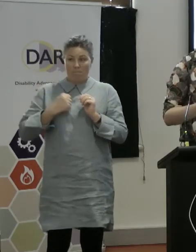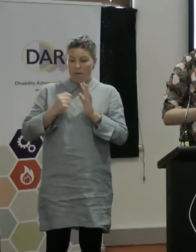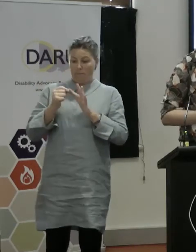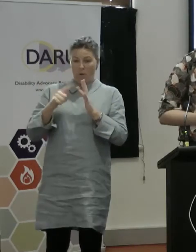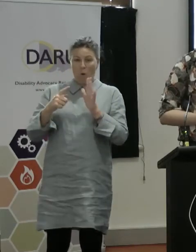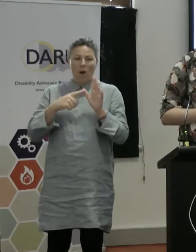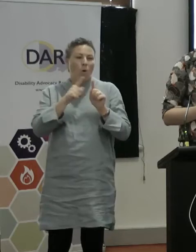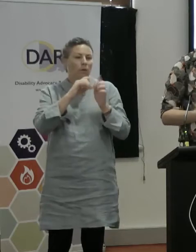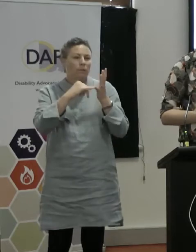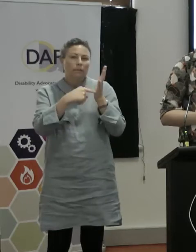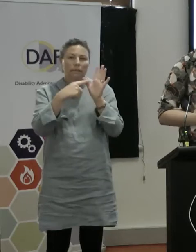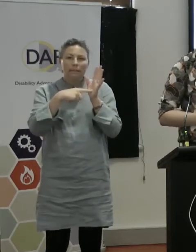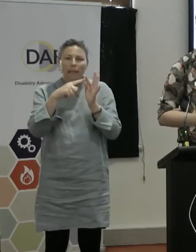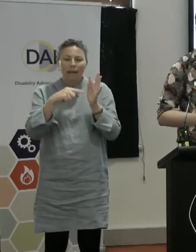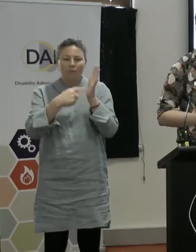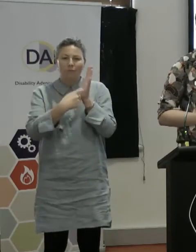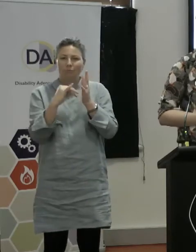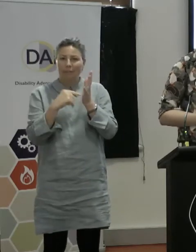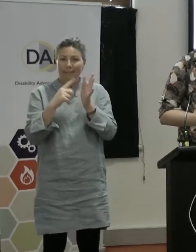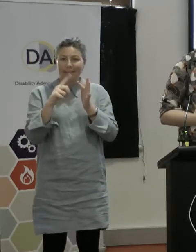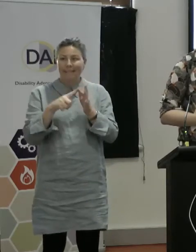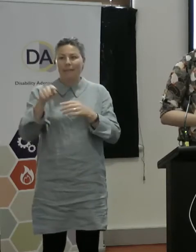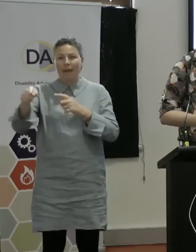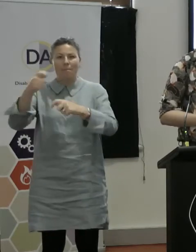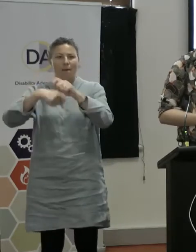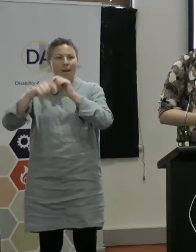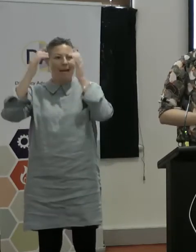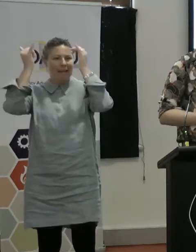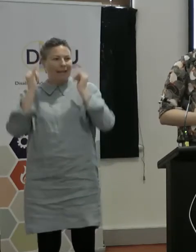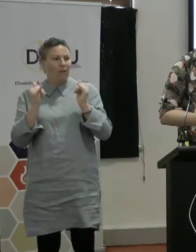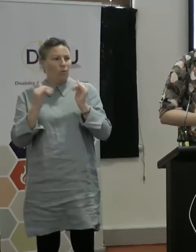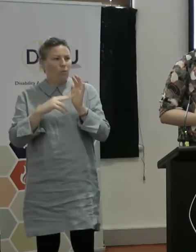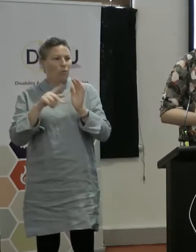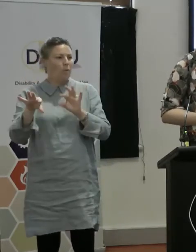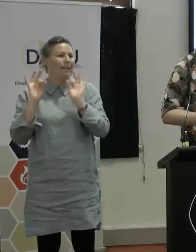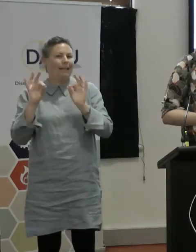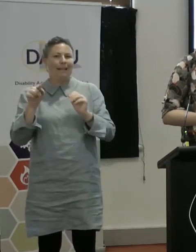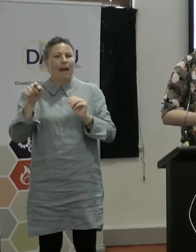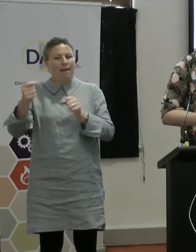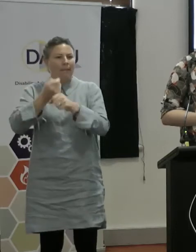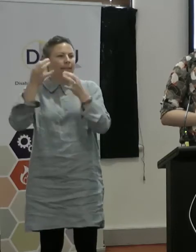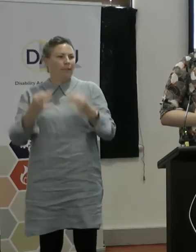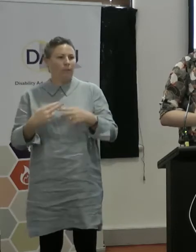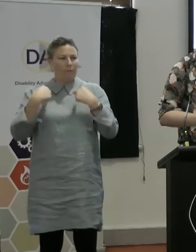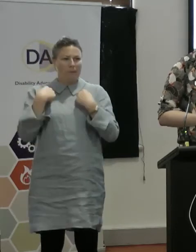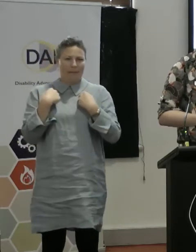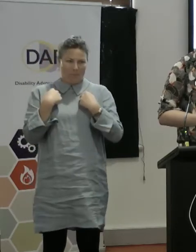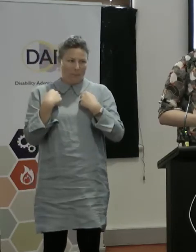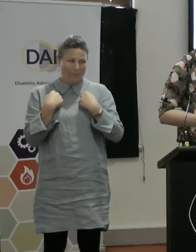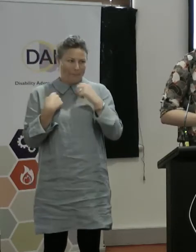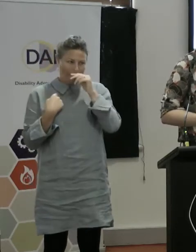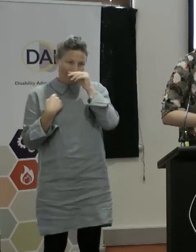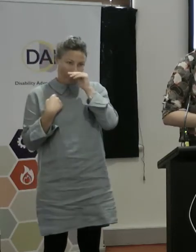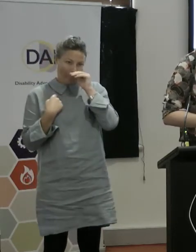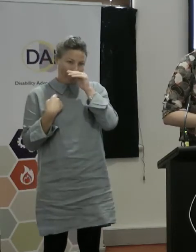the state trustee will need to be the legal nominee, because they'll need to make the decisions in relation to the scheme on the applicant's